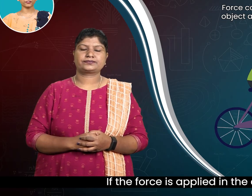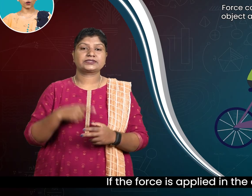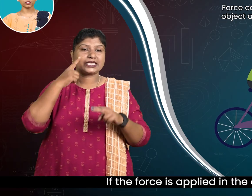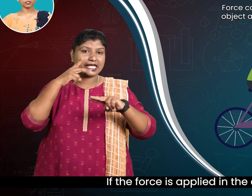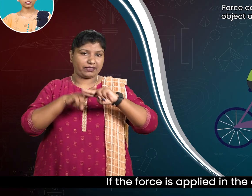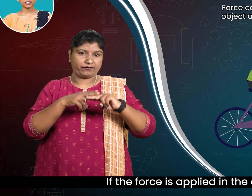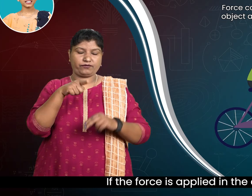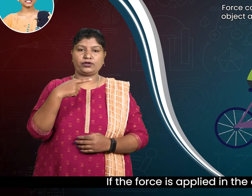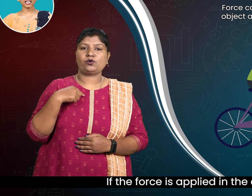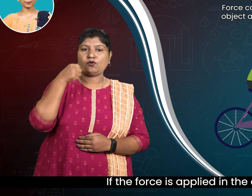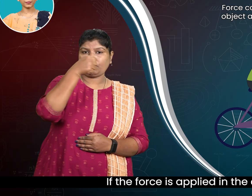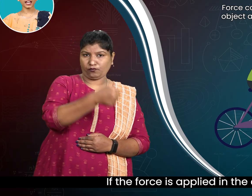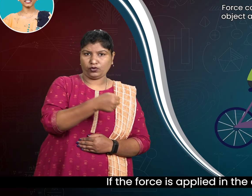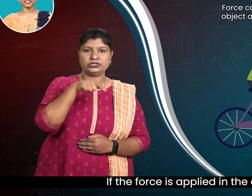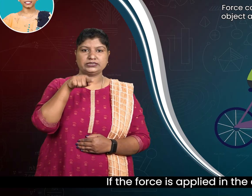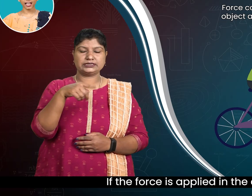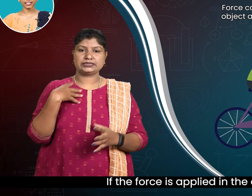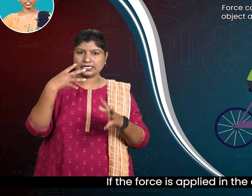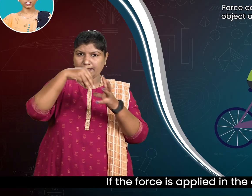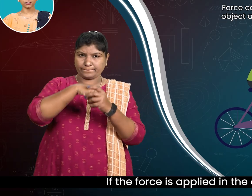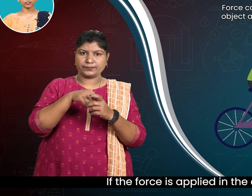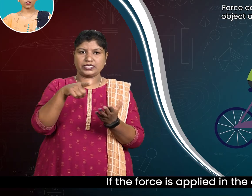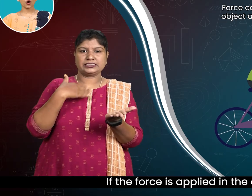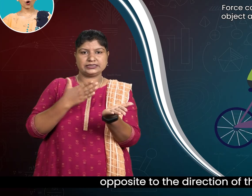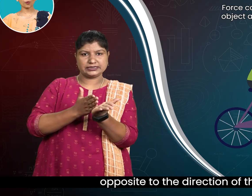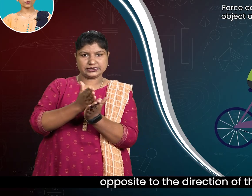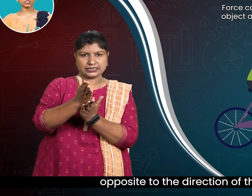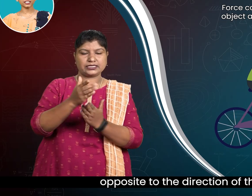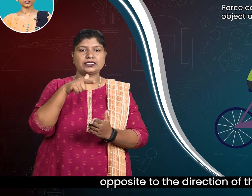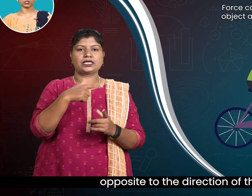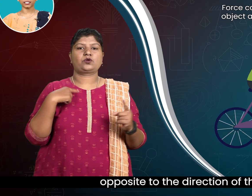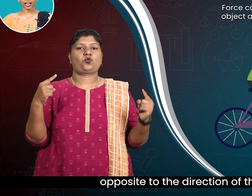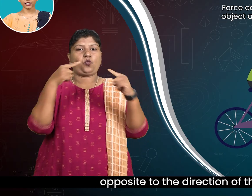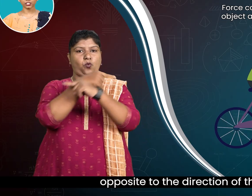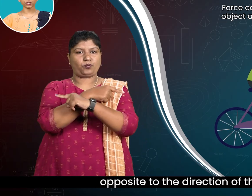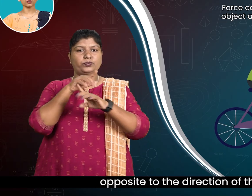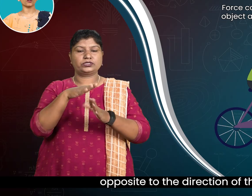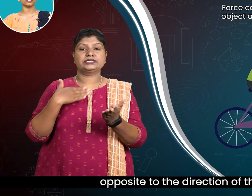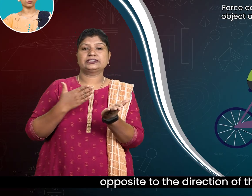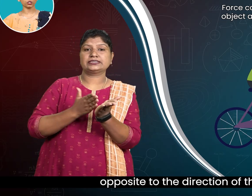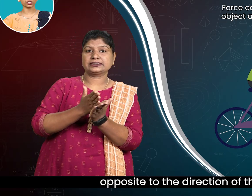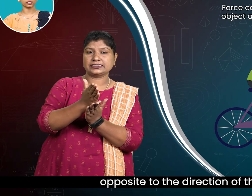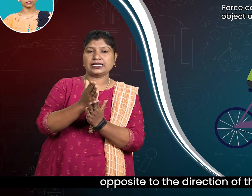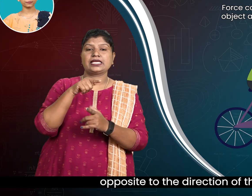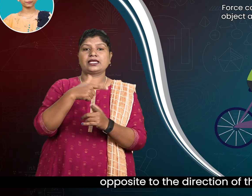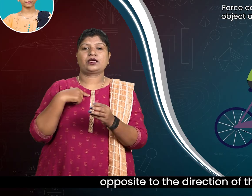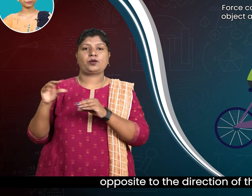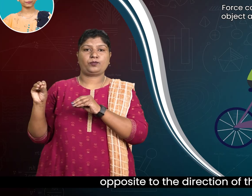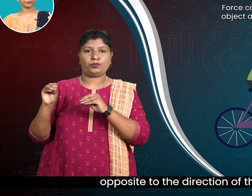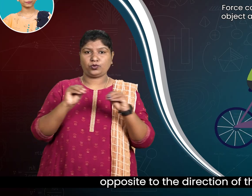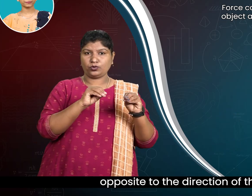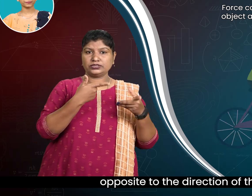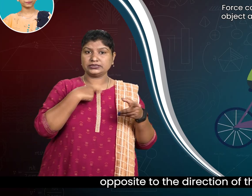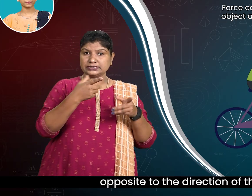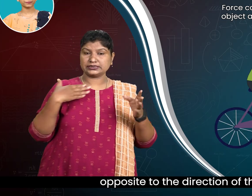If the force is applied in the direction opposite to the direction of the motion,